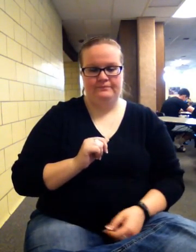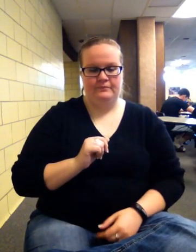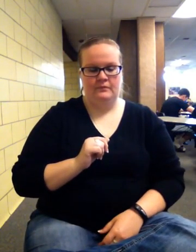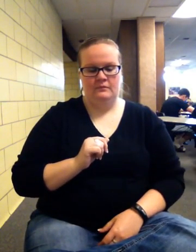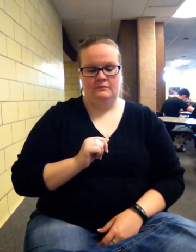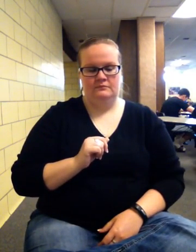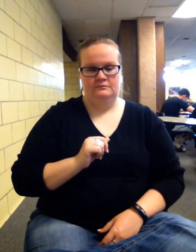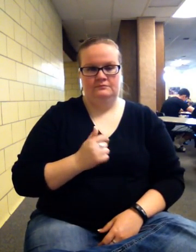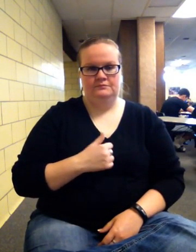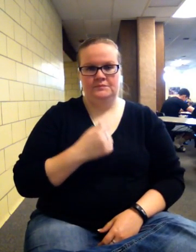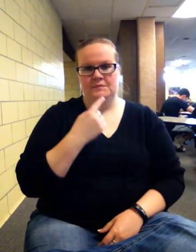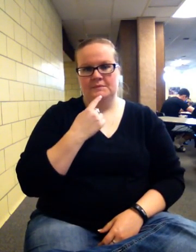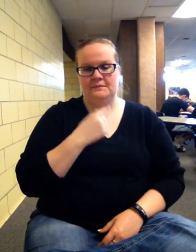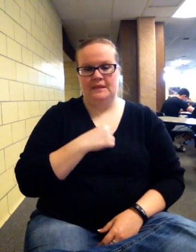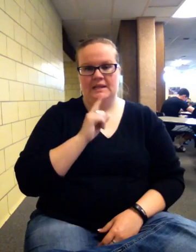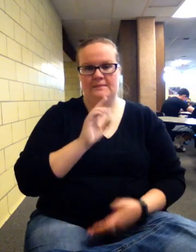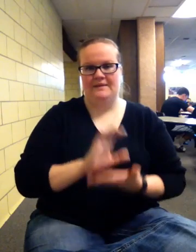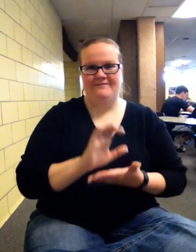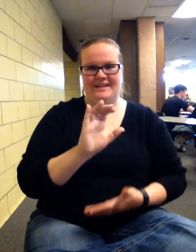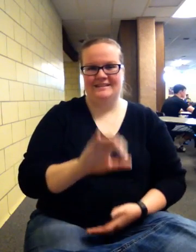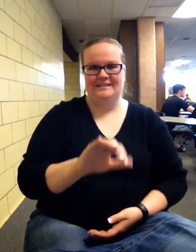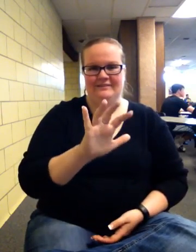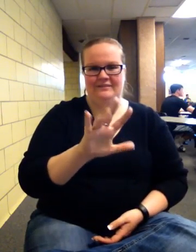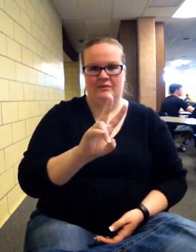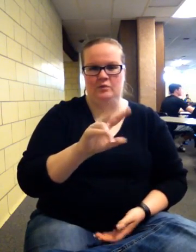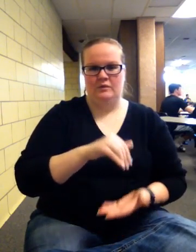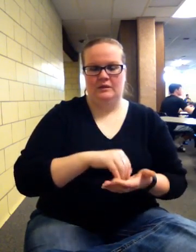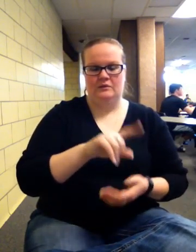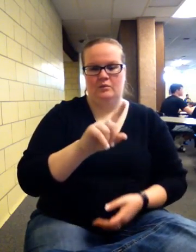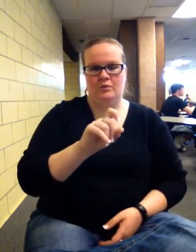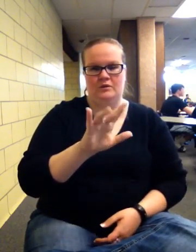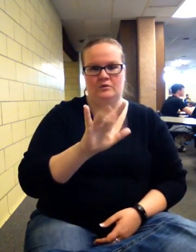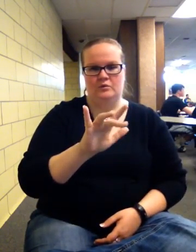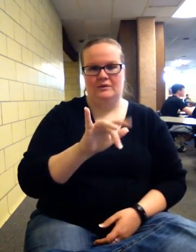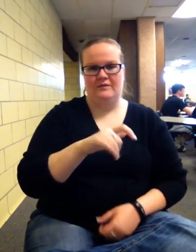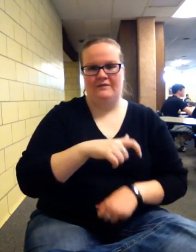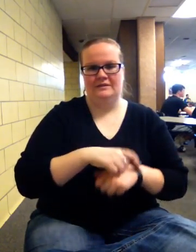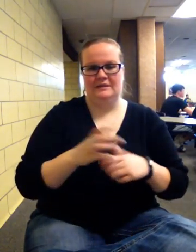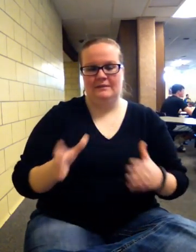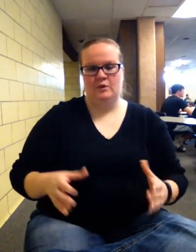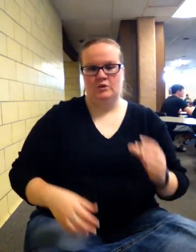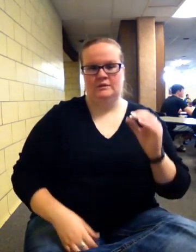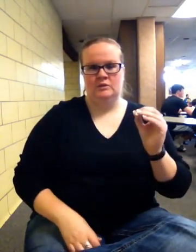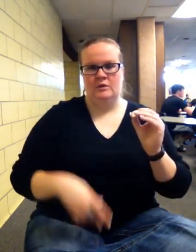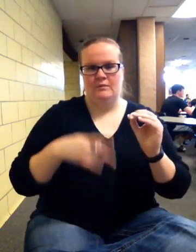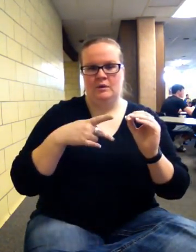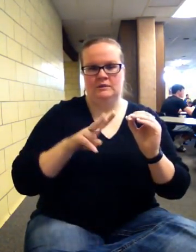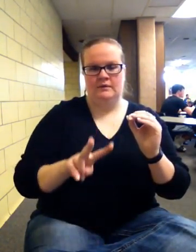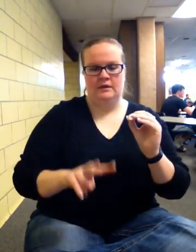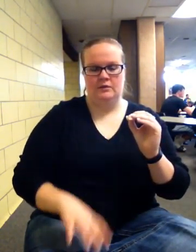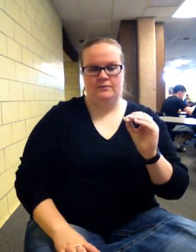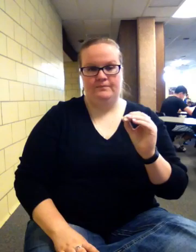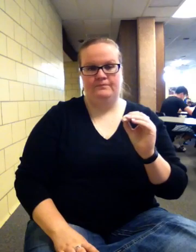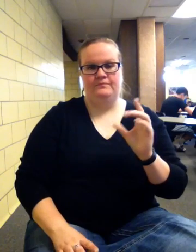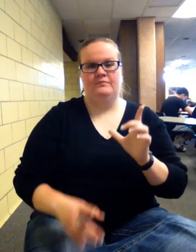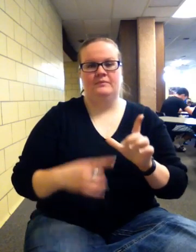So I'm going to say I'm investing $52,125 at time period zero, present value. And then the future